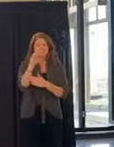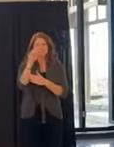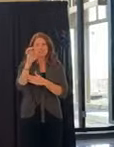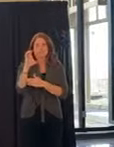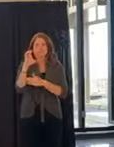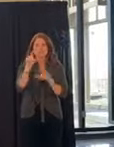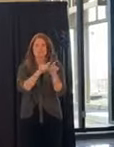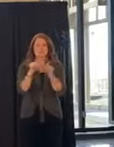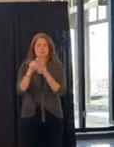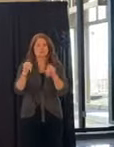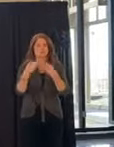now.